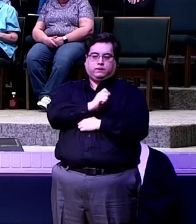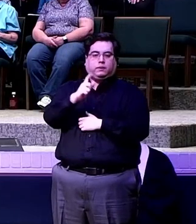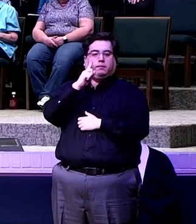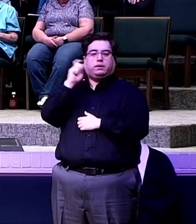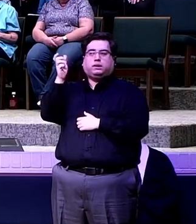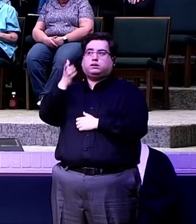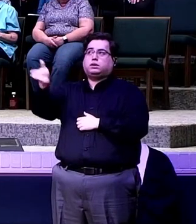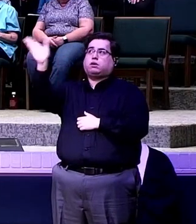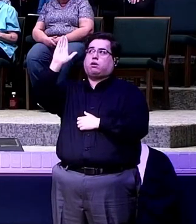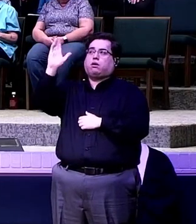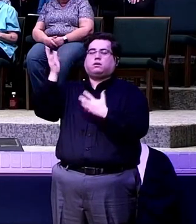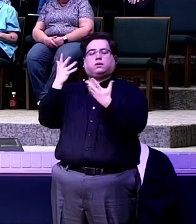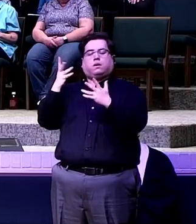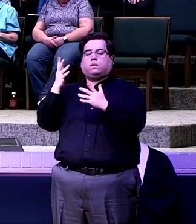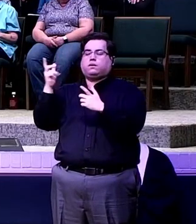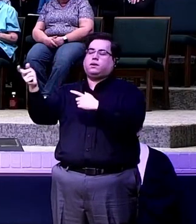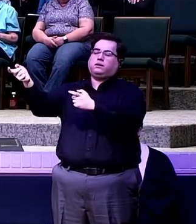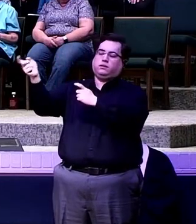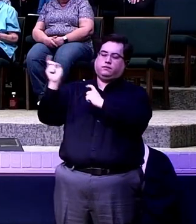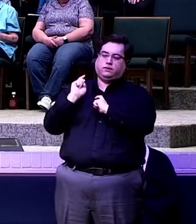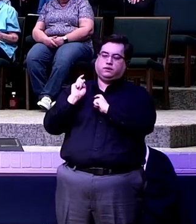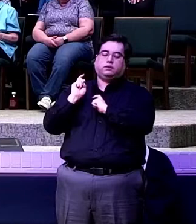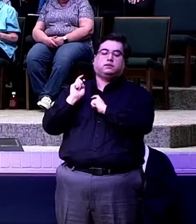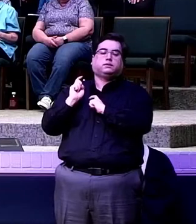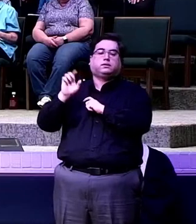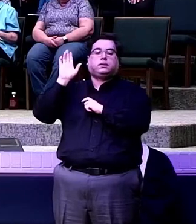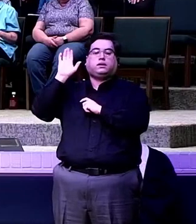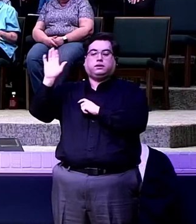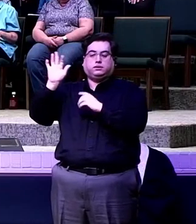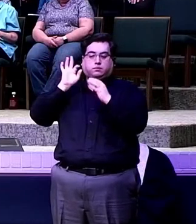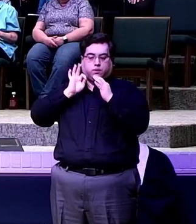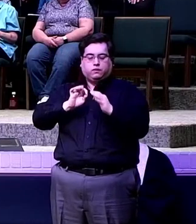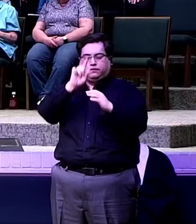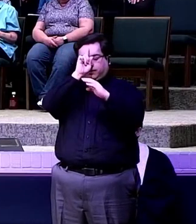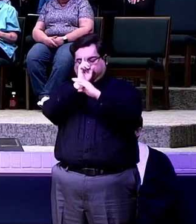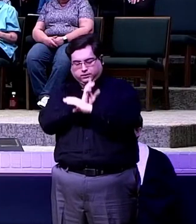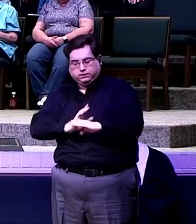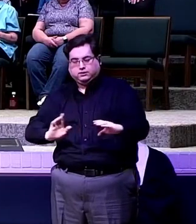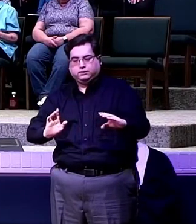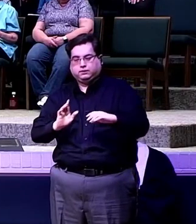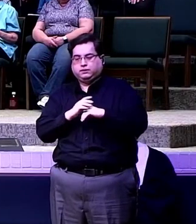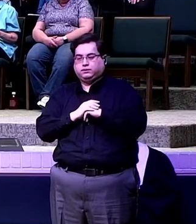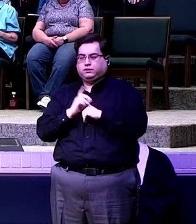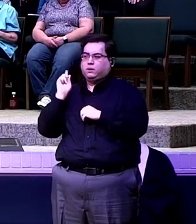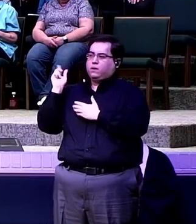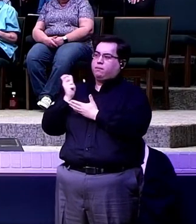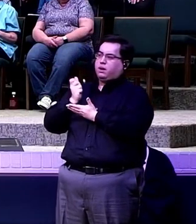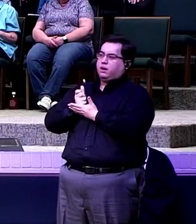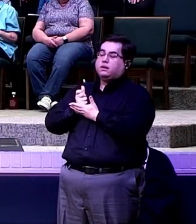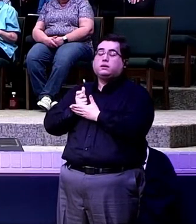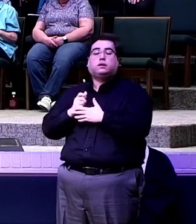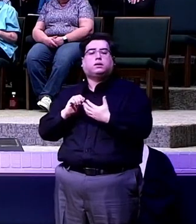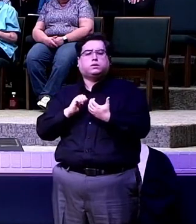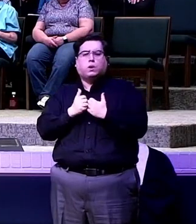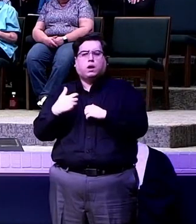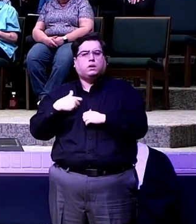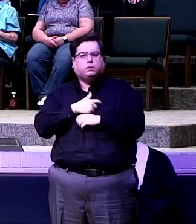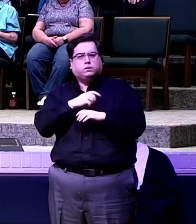has already gifted us with God's perfect peace. So how do we do